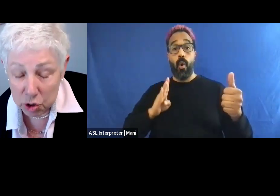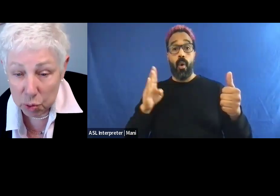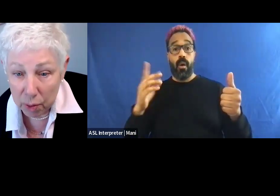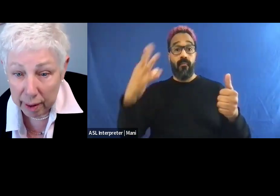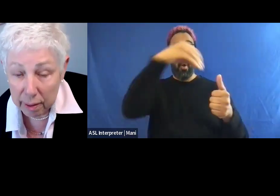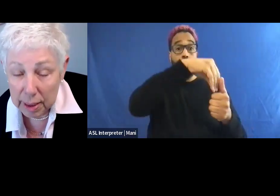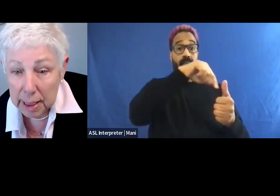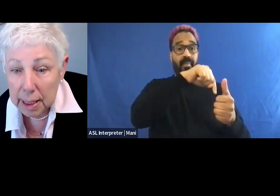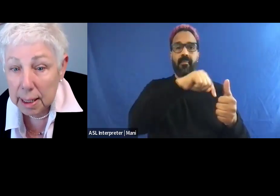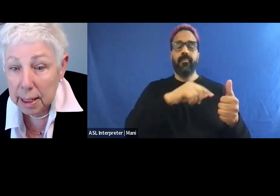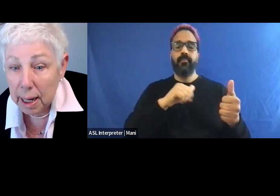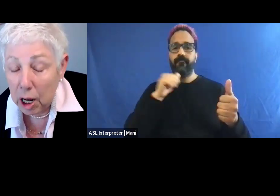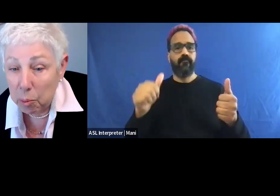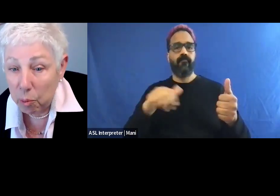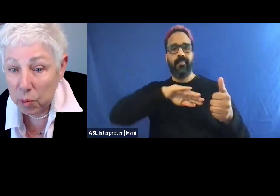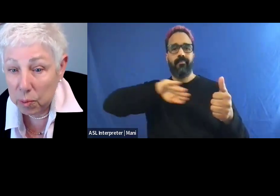any control there.